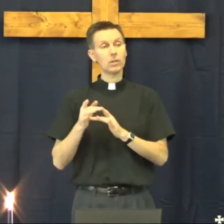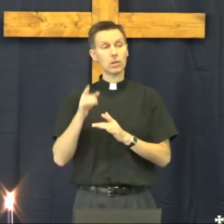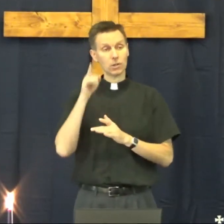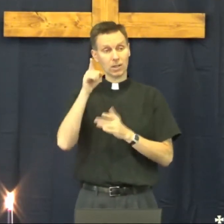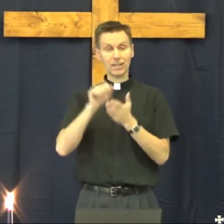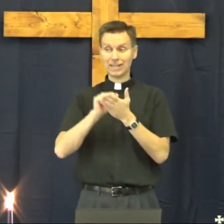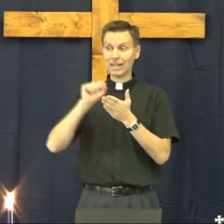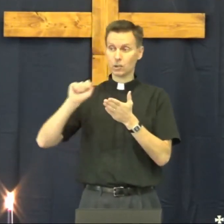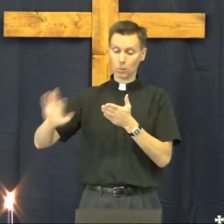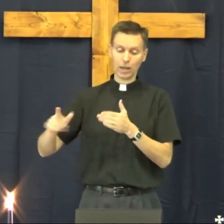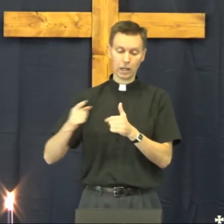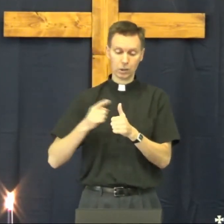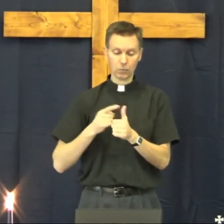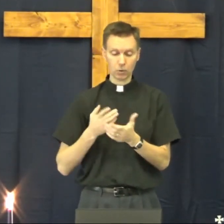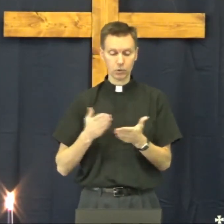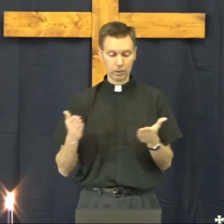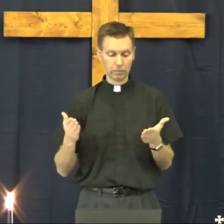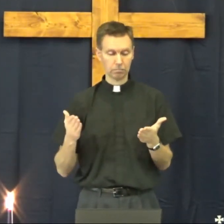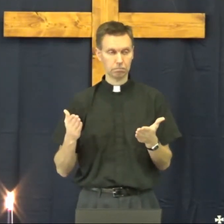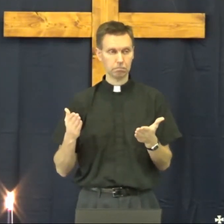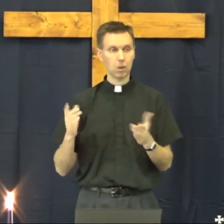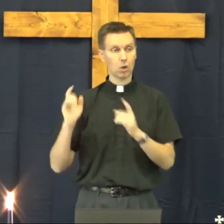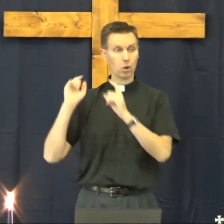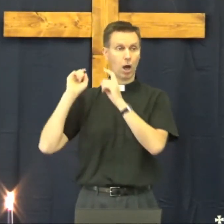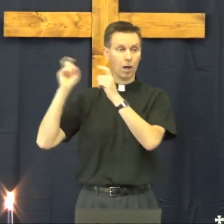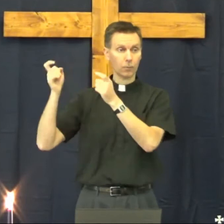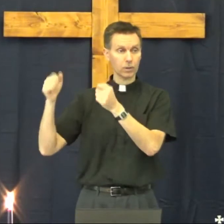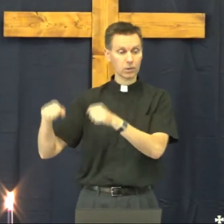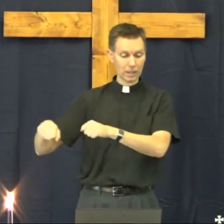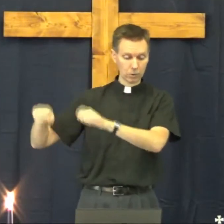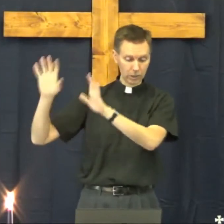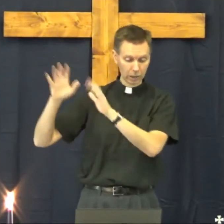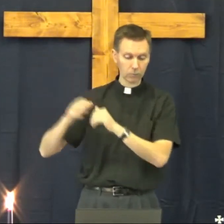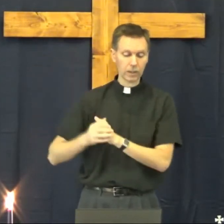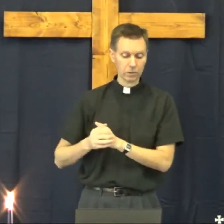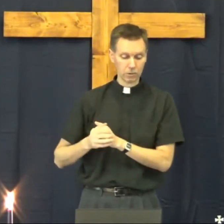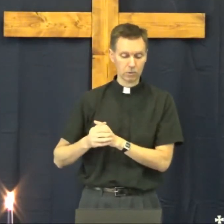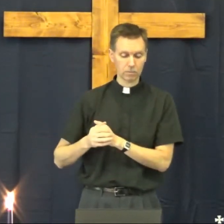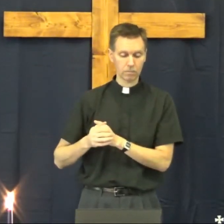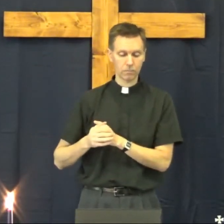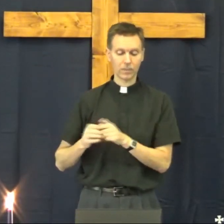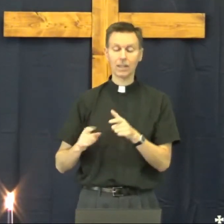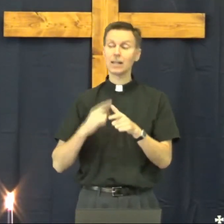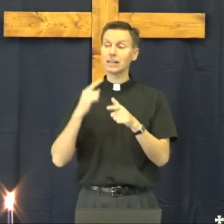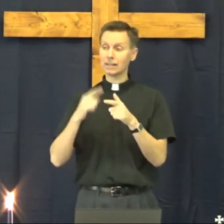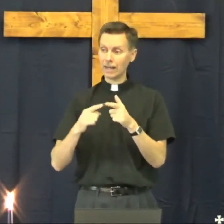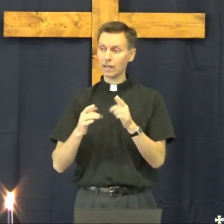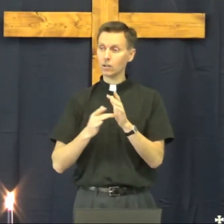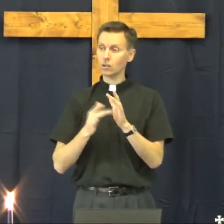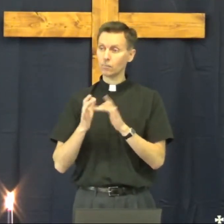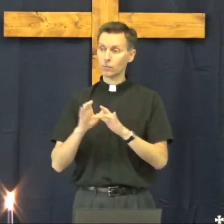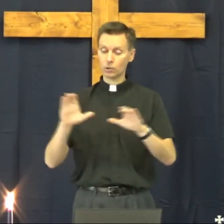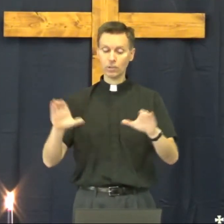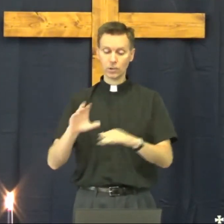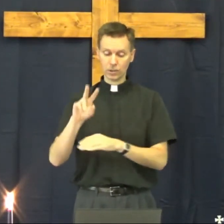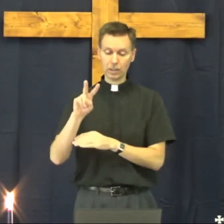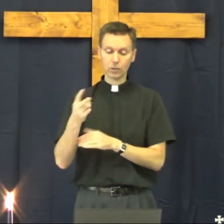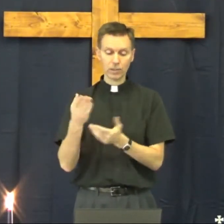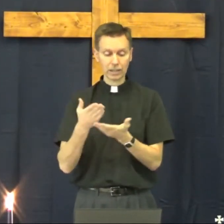Jesus takes away the first thing, the offerings and the sacrifices. Then Jesus did the second